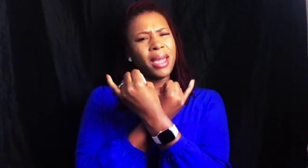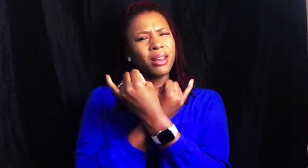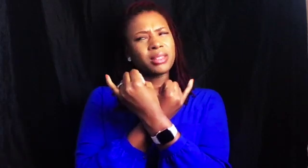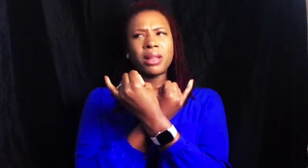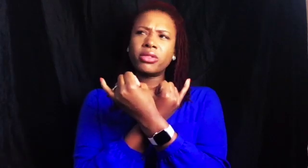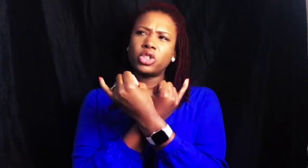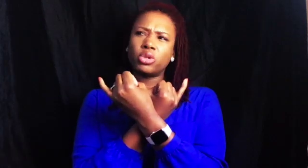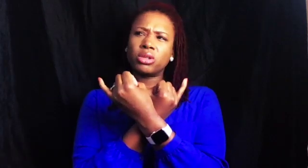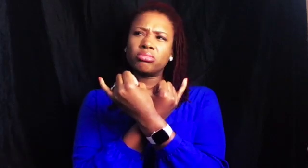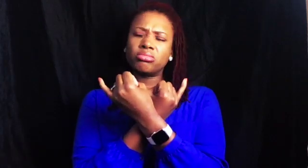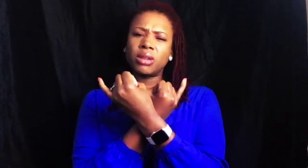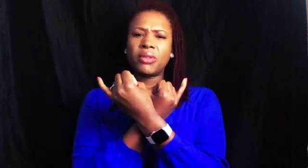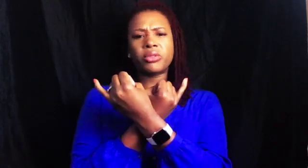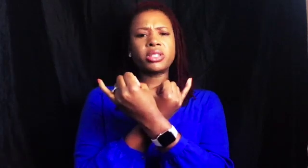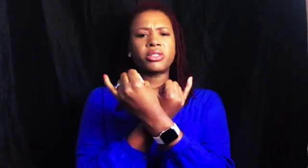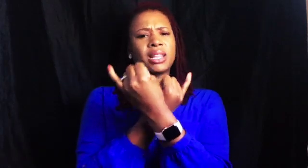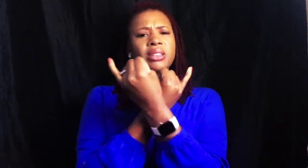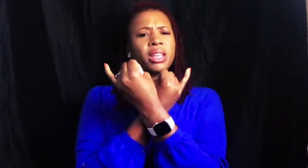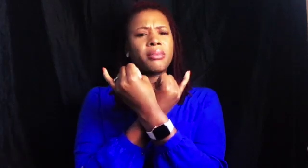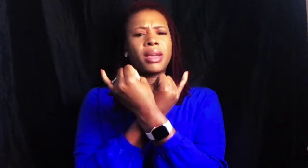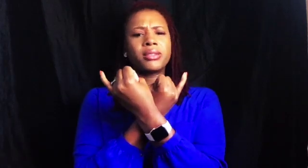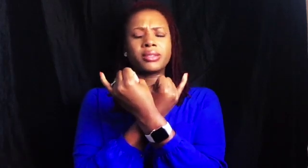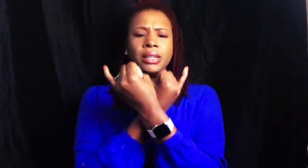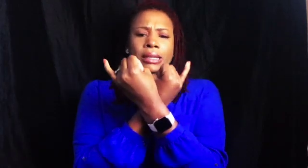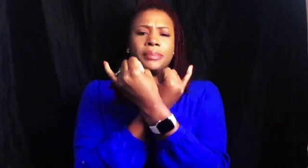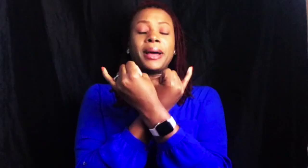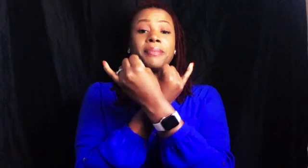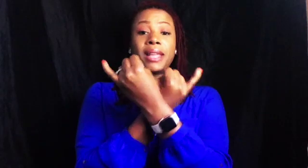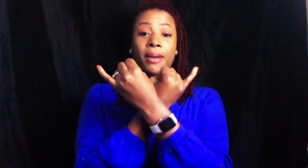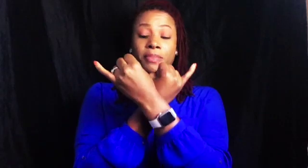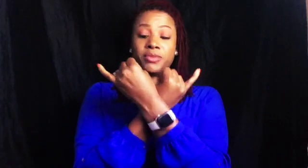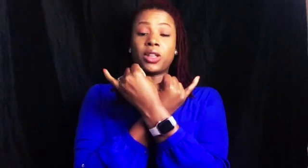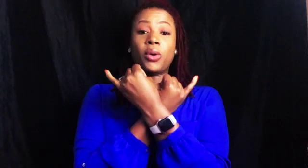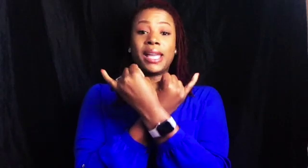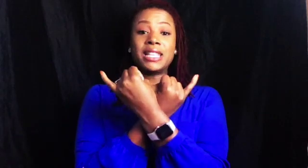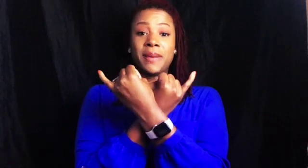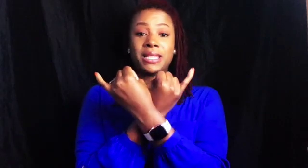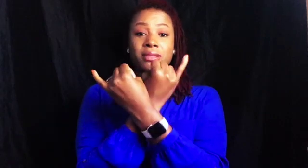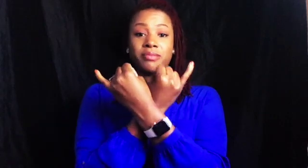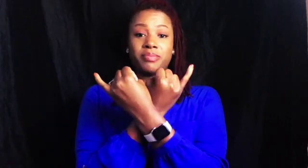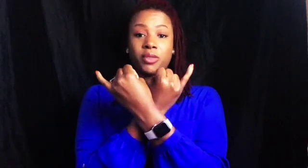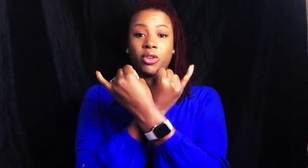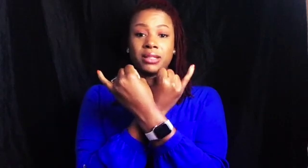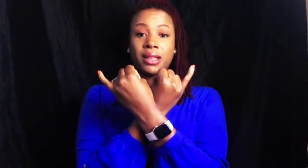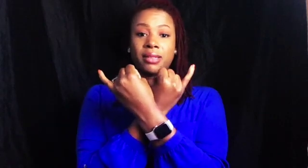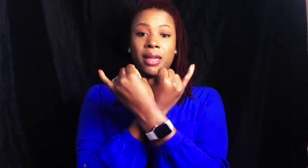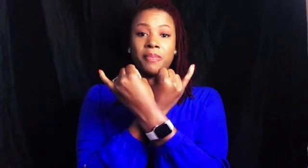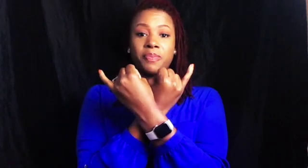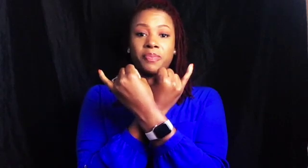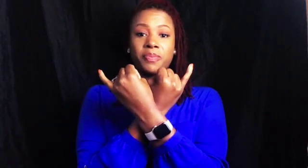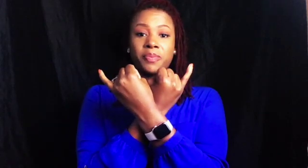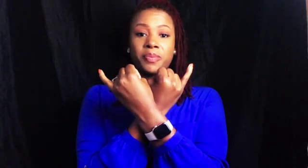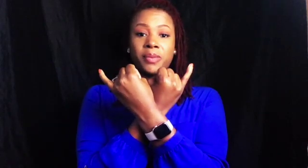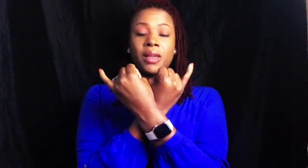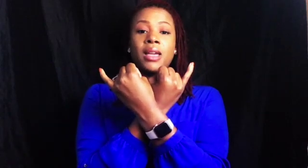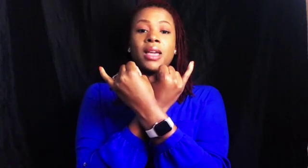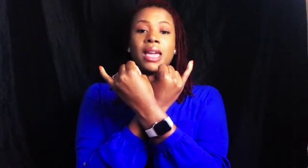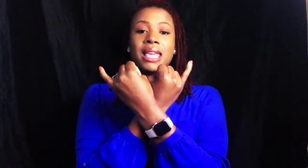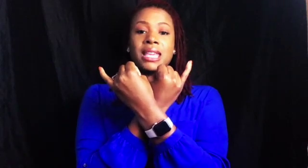I'm not really sure. I have to research that. I don't think it matters. But anyway, so independent, cross it like that. And then you're going